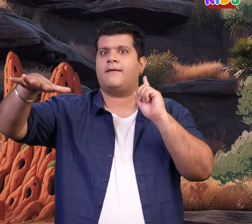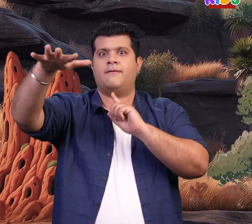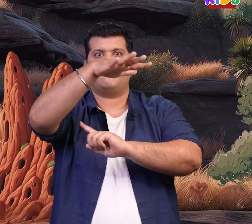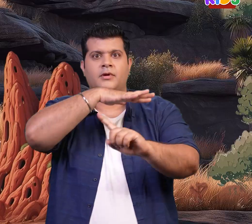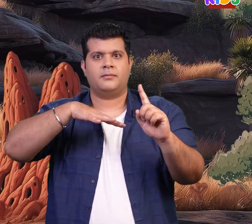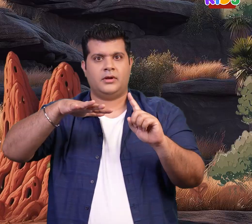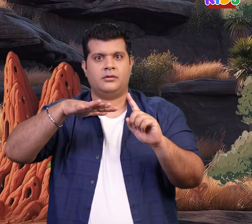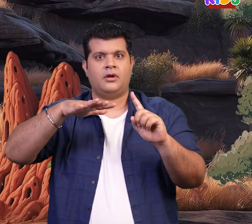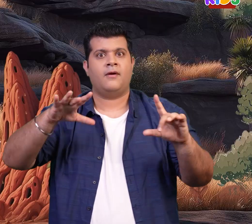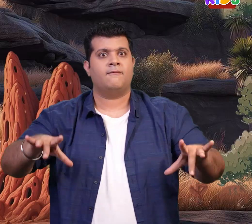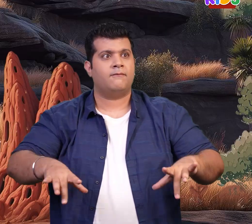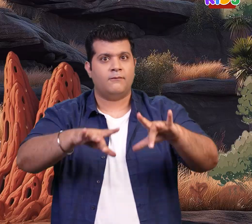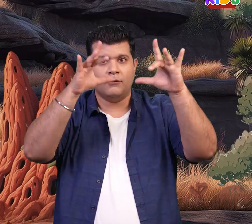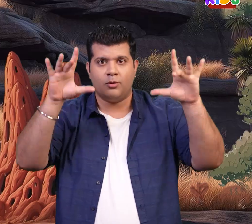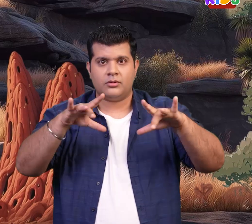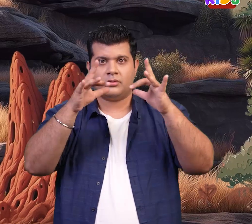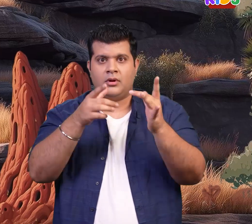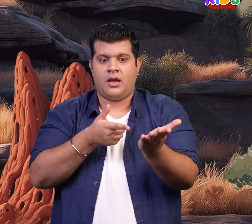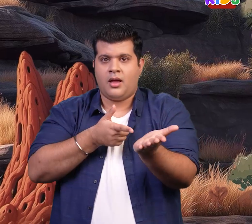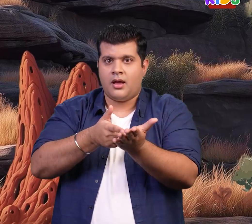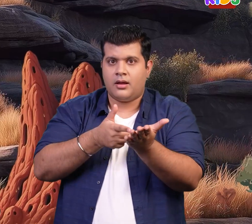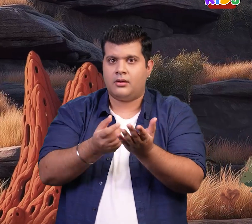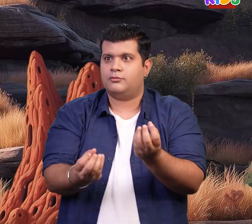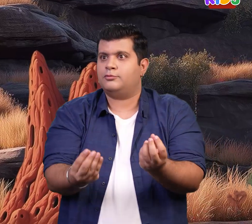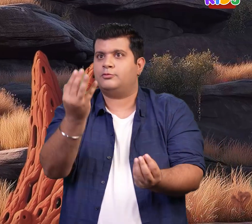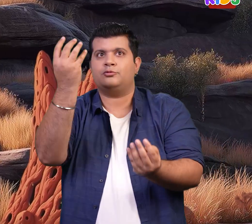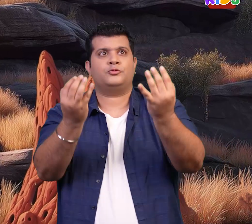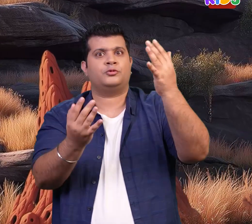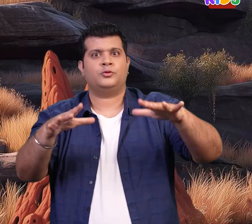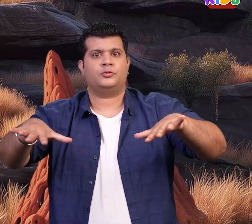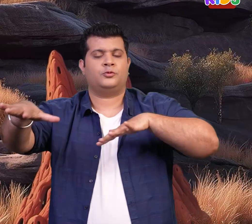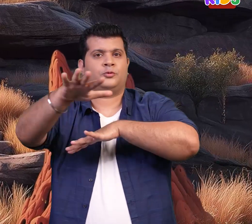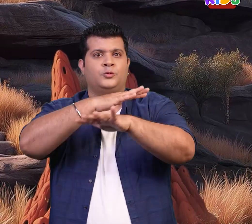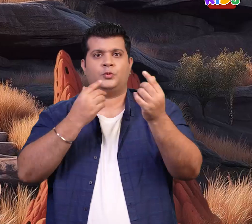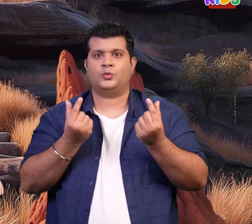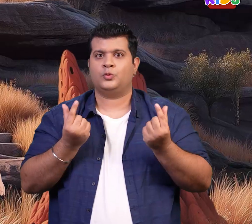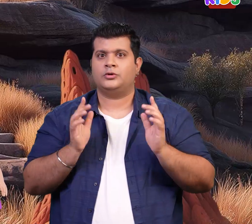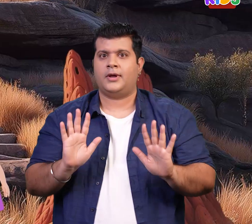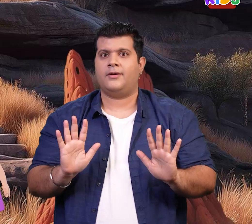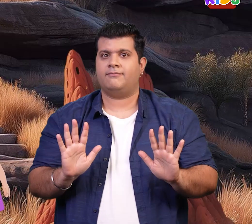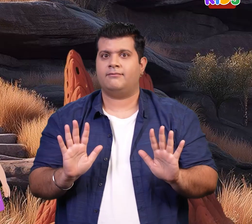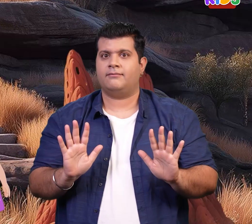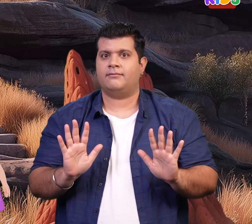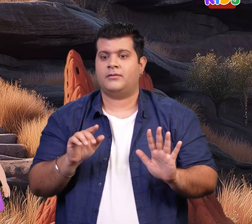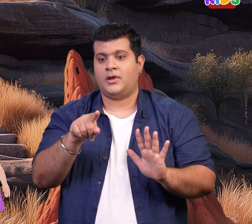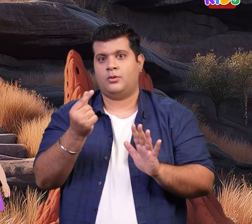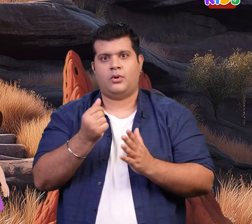This is really good for the environment, the forest, and even crops.